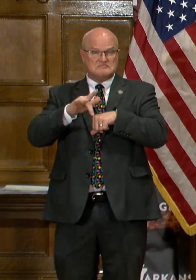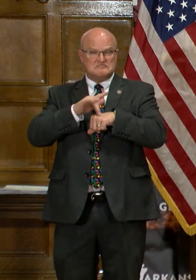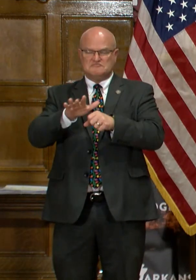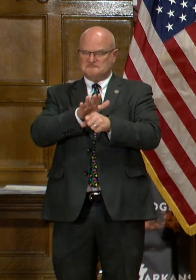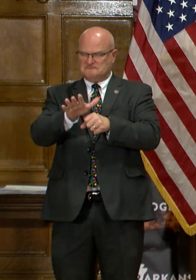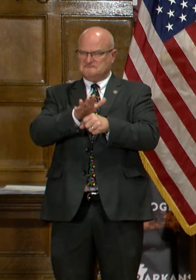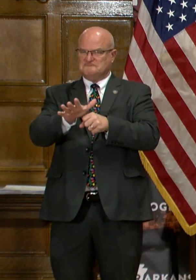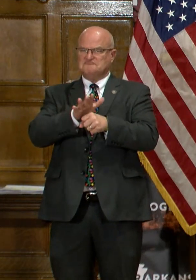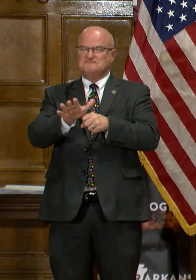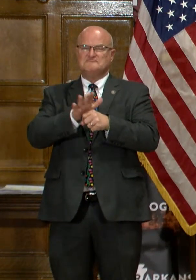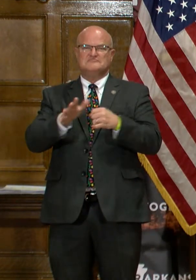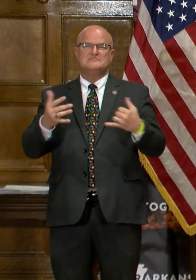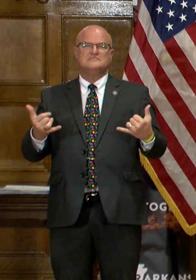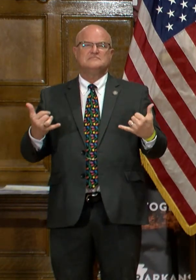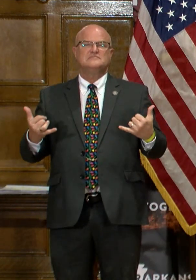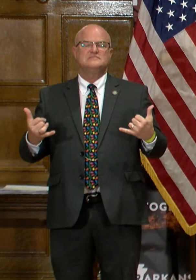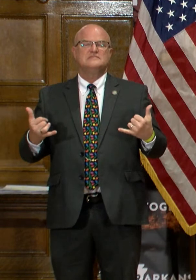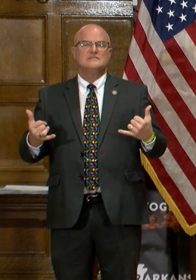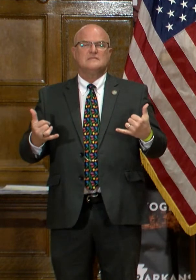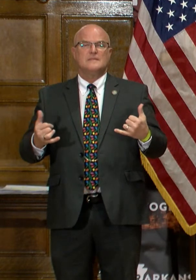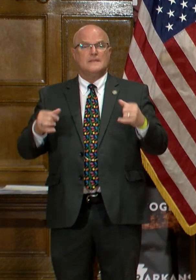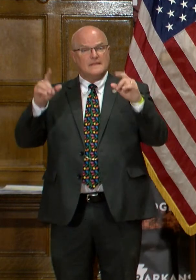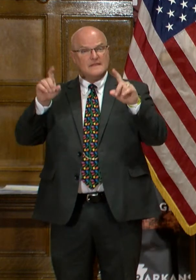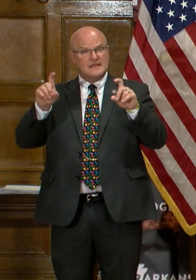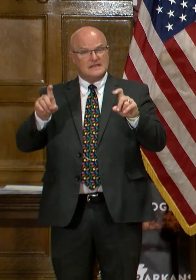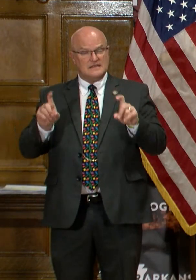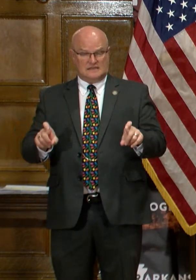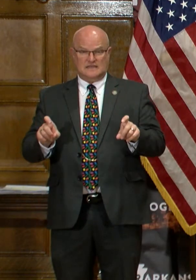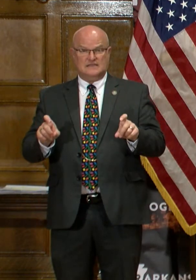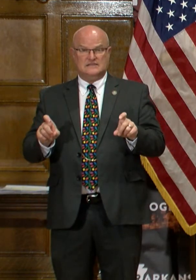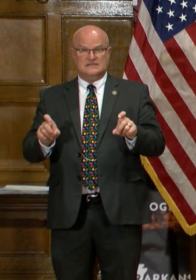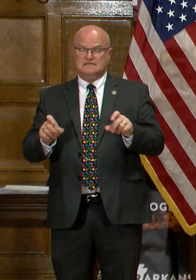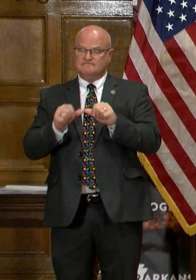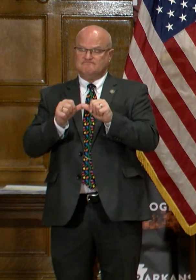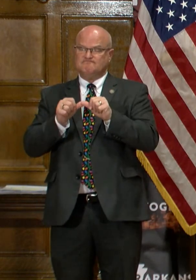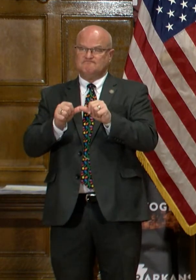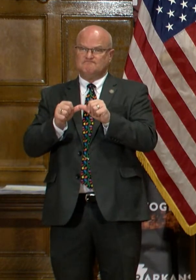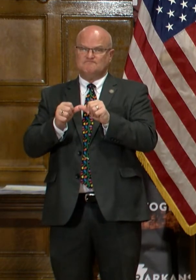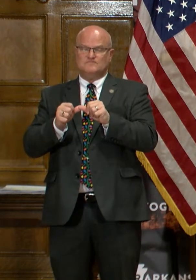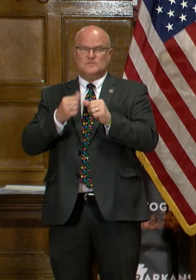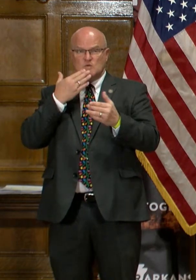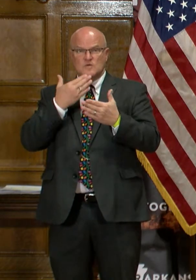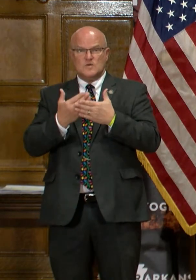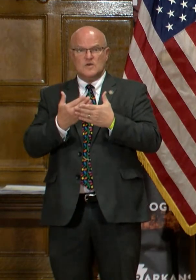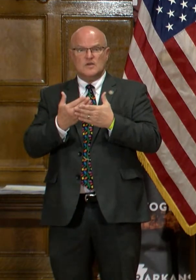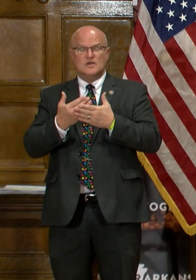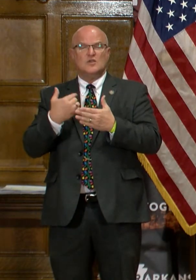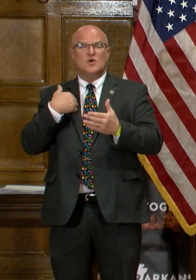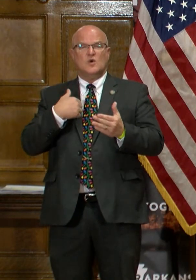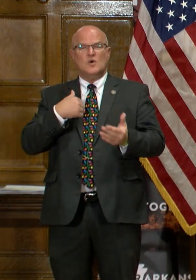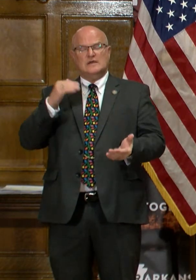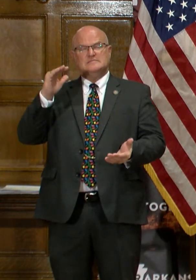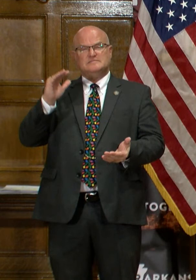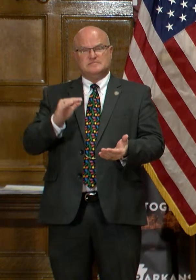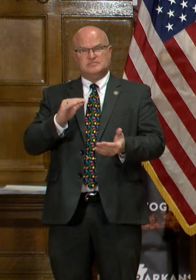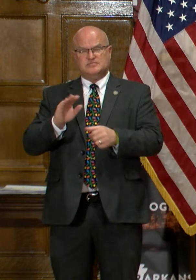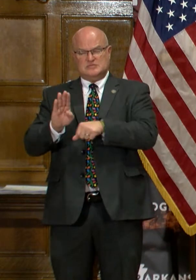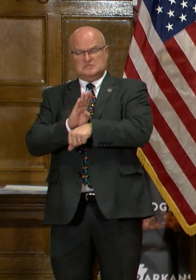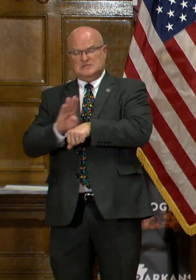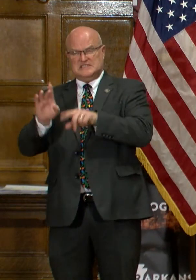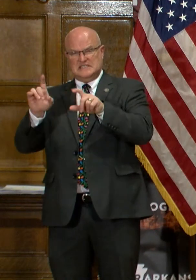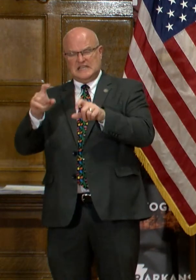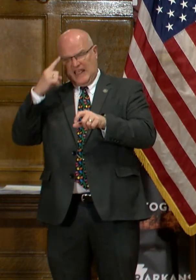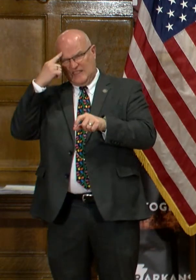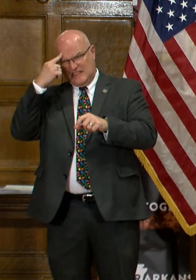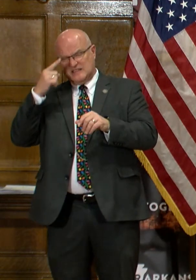adequate at this time. Our testing continues to be robust. We are down a little bit on our commercial testing, and I expect